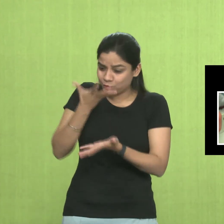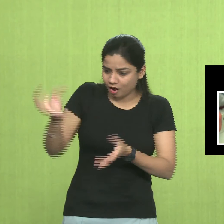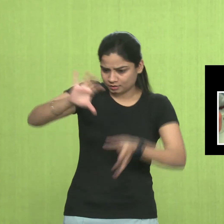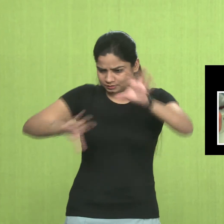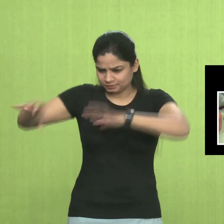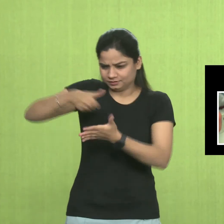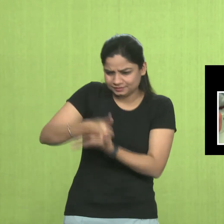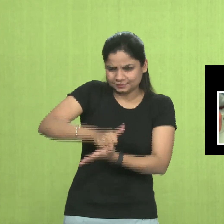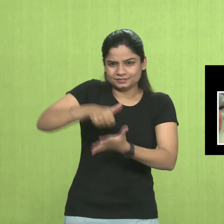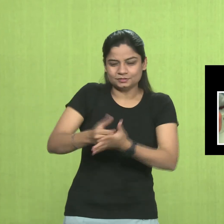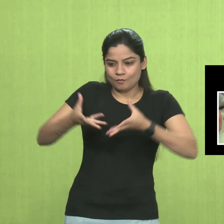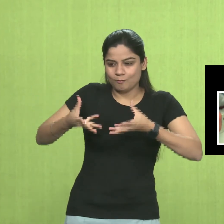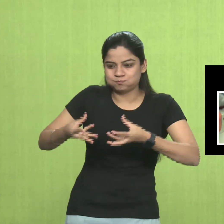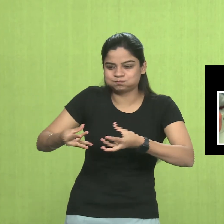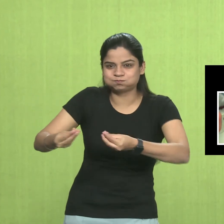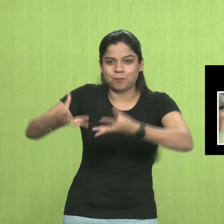can be made.